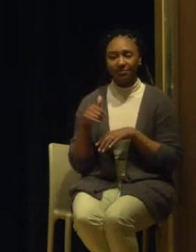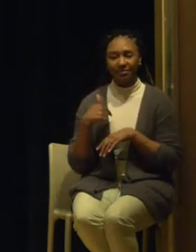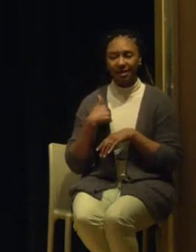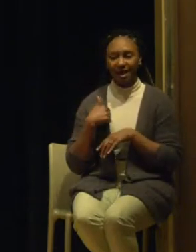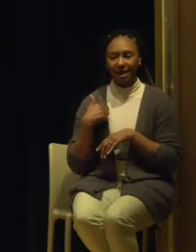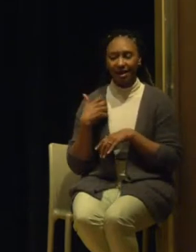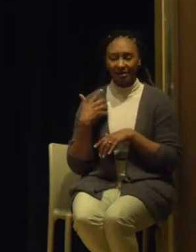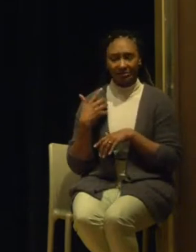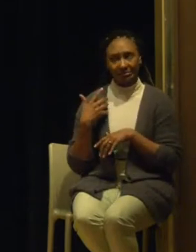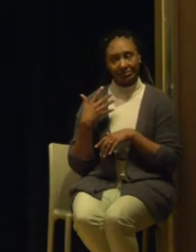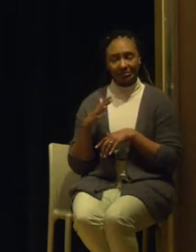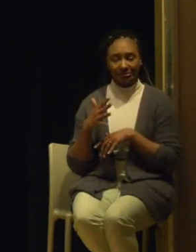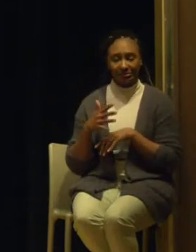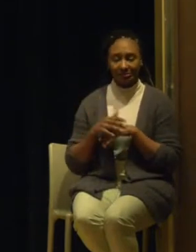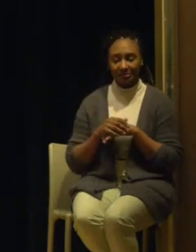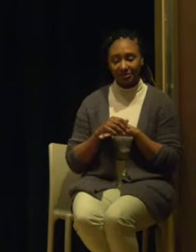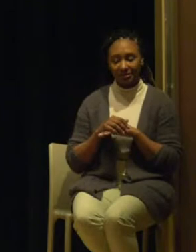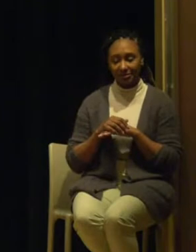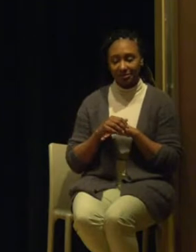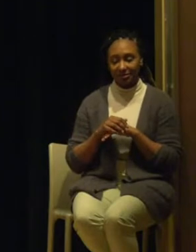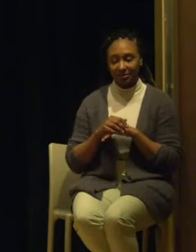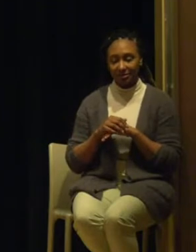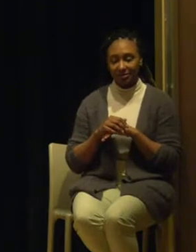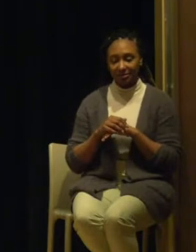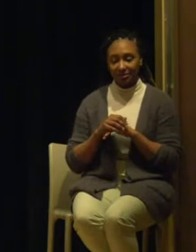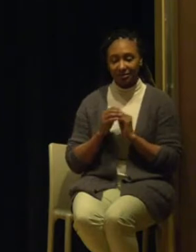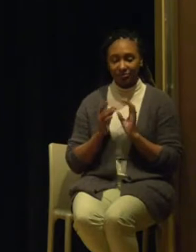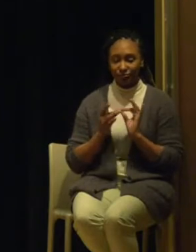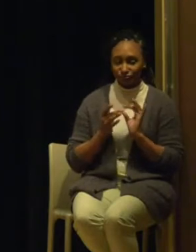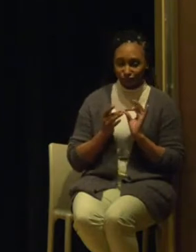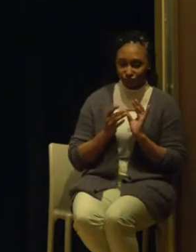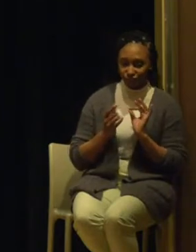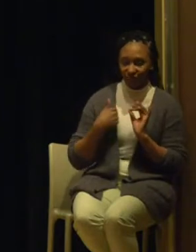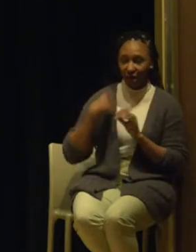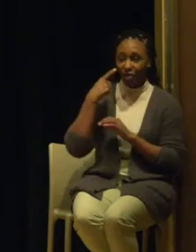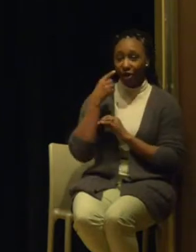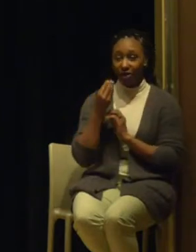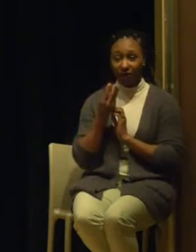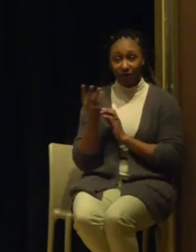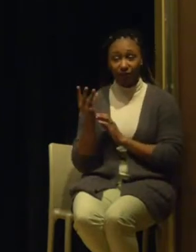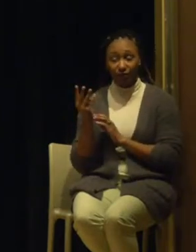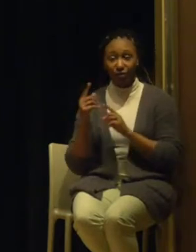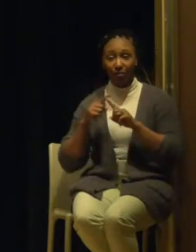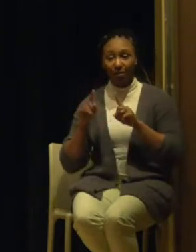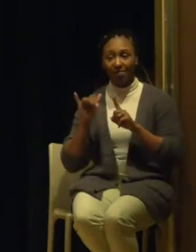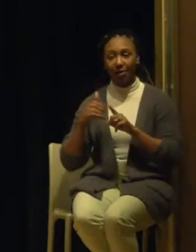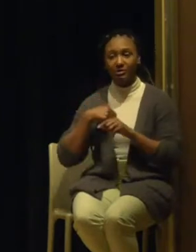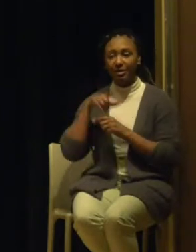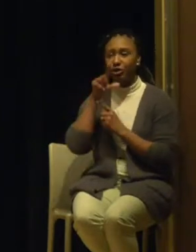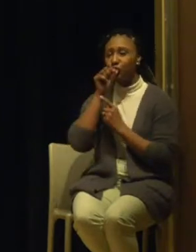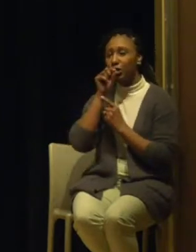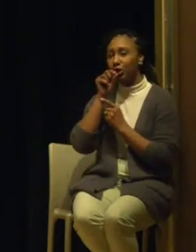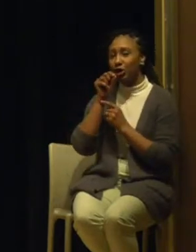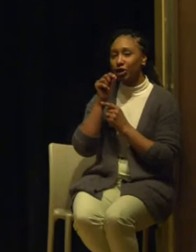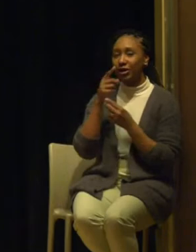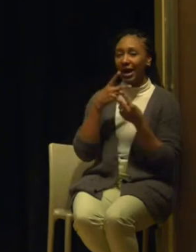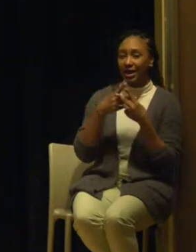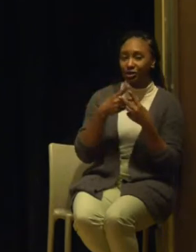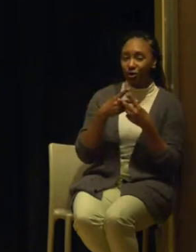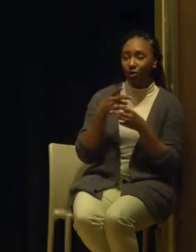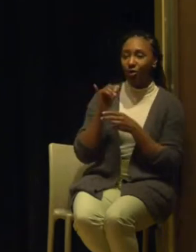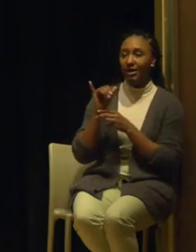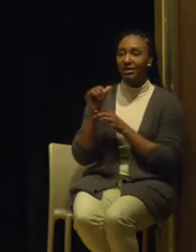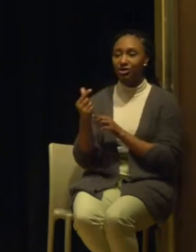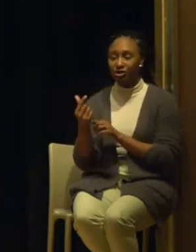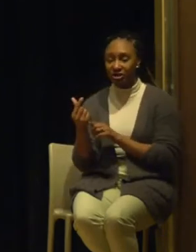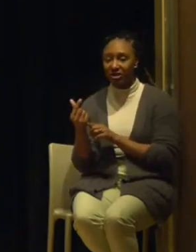one. Then what other one? I thought of a few, but this was my Twitter handle and my Instagram handle,